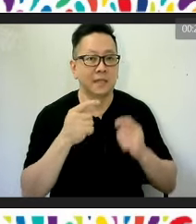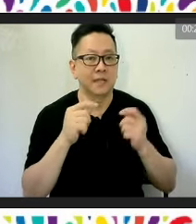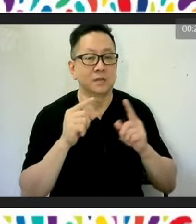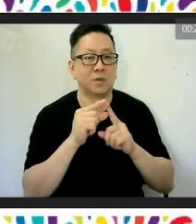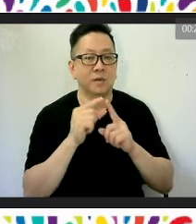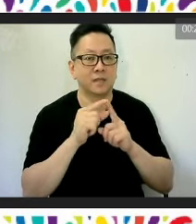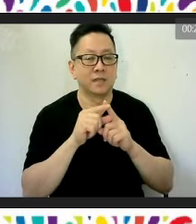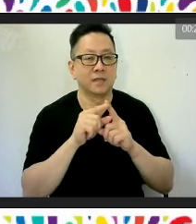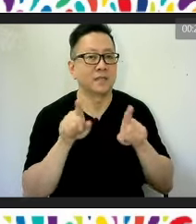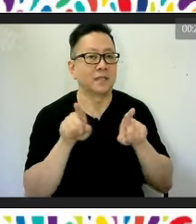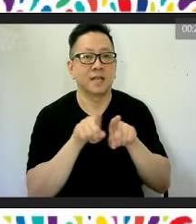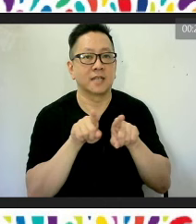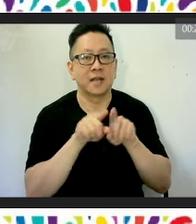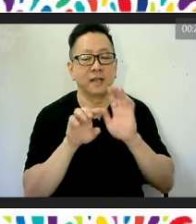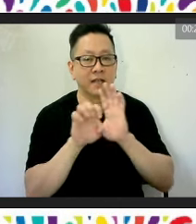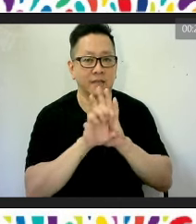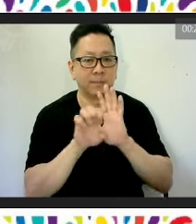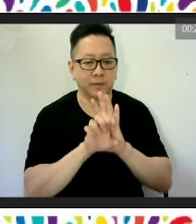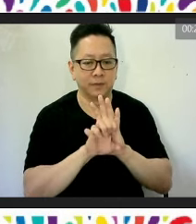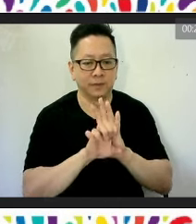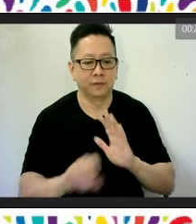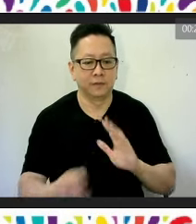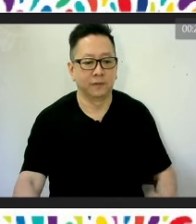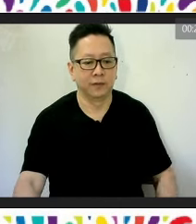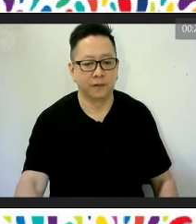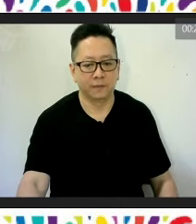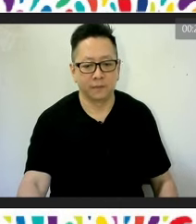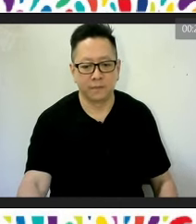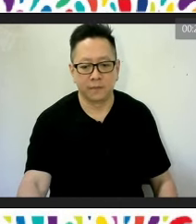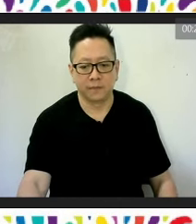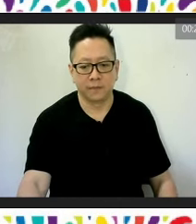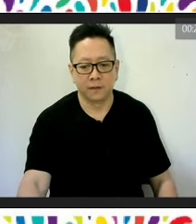past tense words, just like the example.